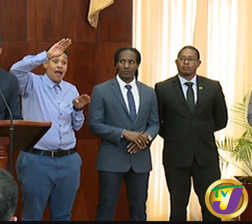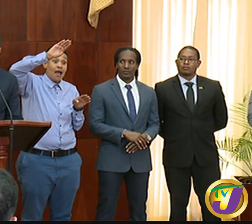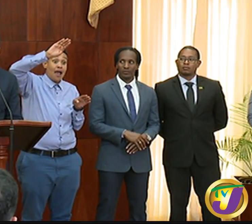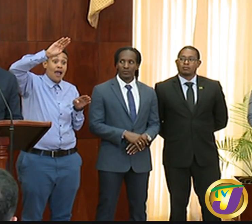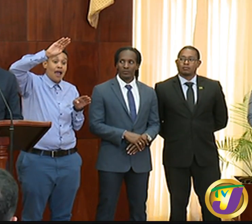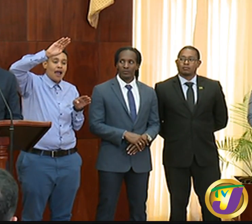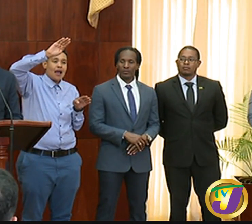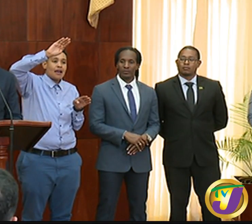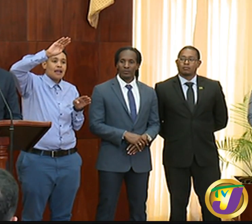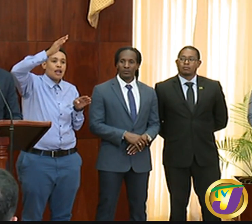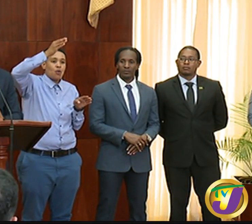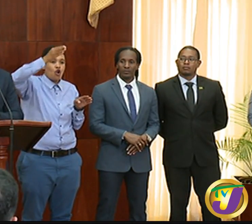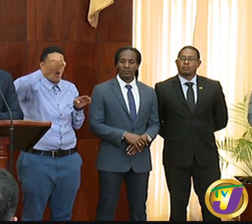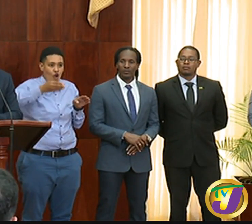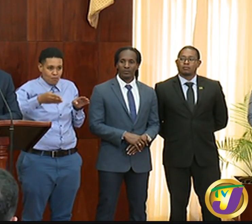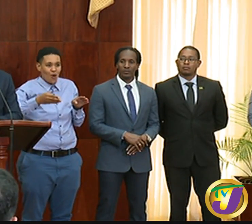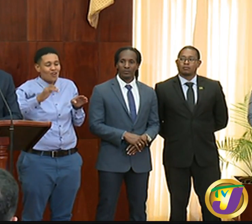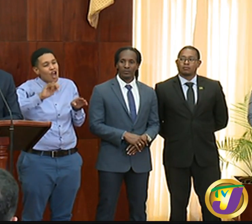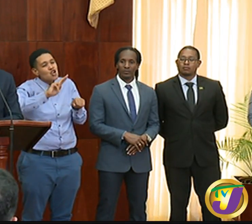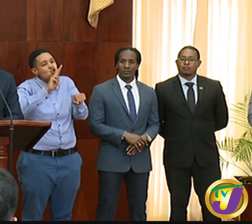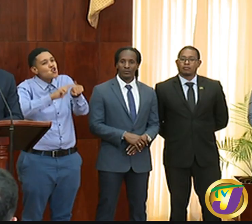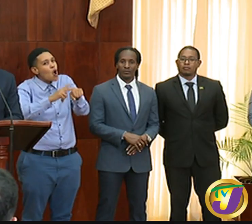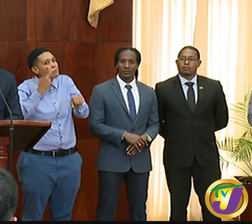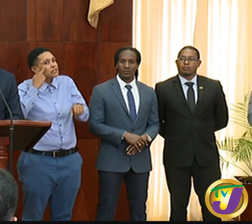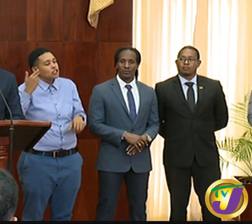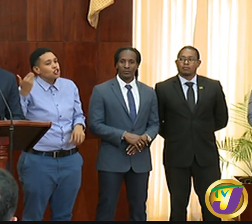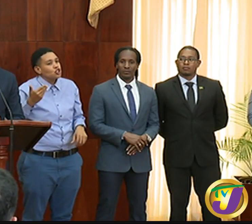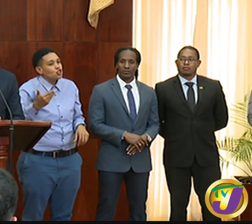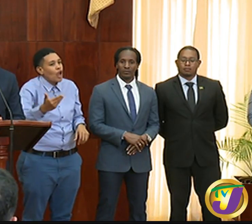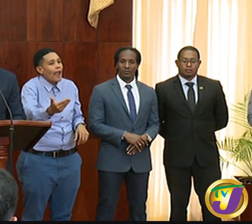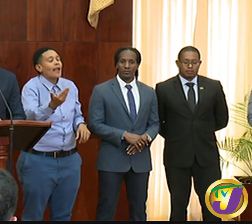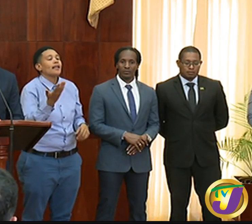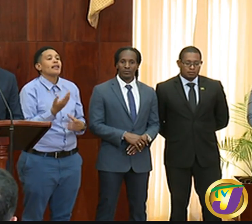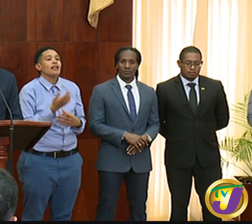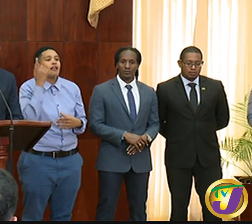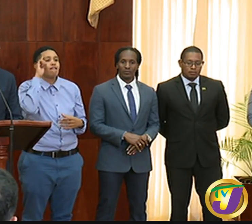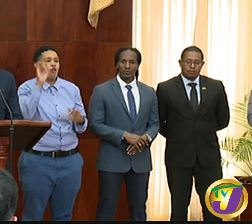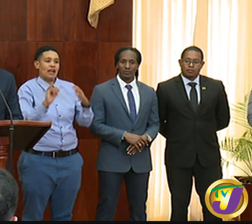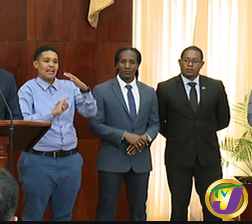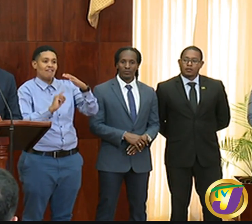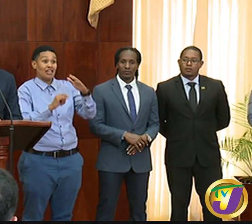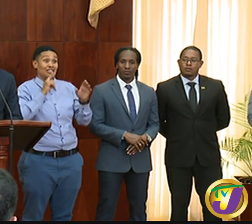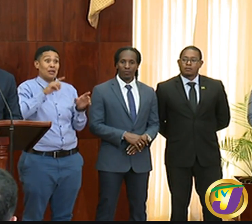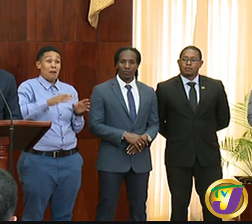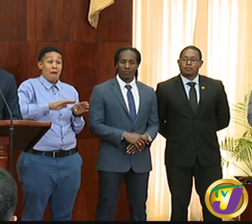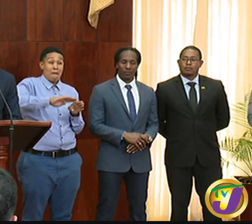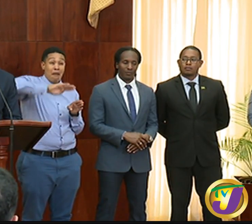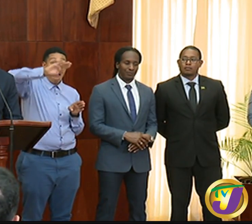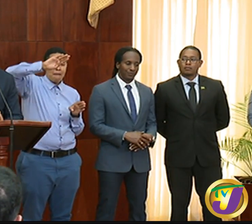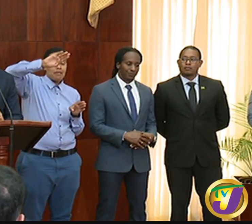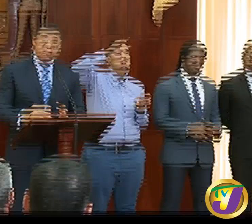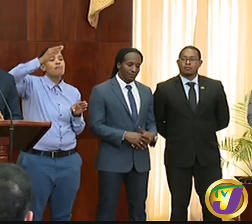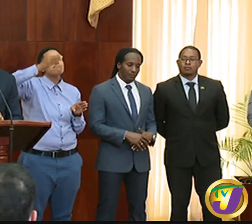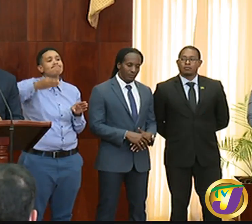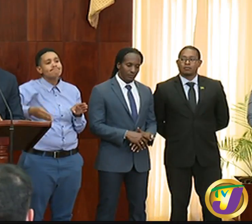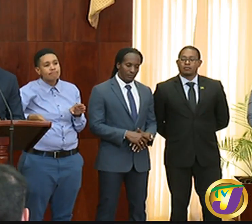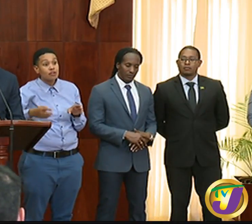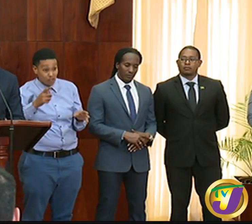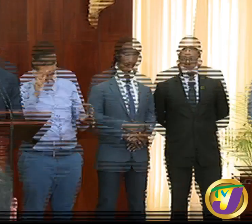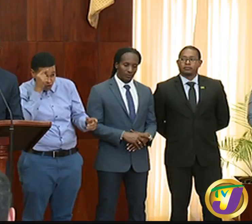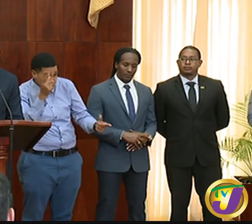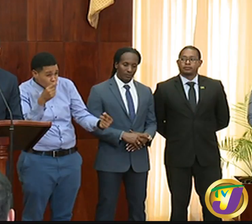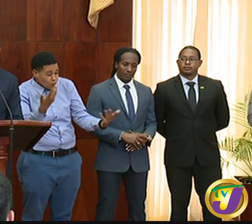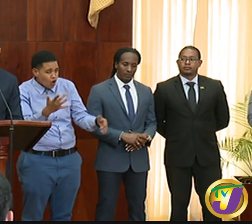peak, and then it will come down. That's a normal trend for the infections. What the government is trying to do by acting